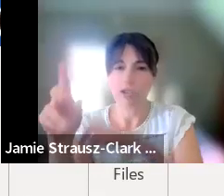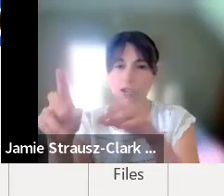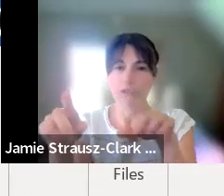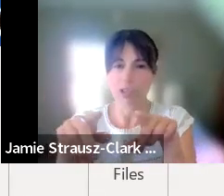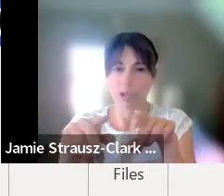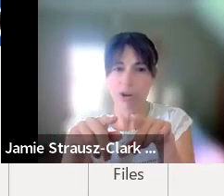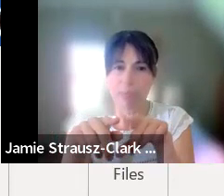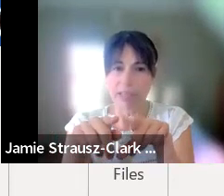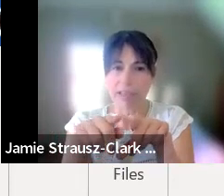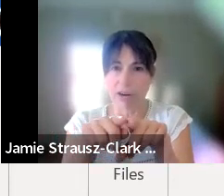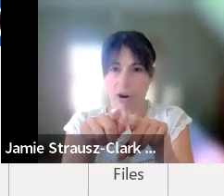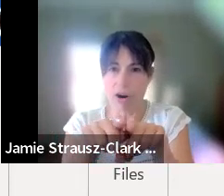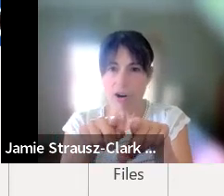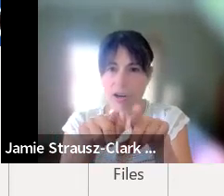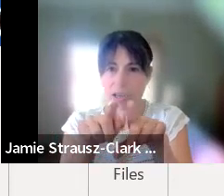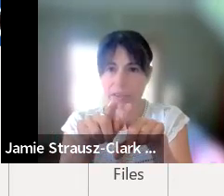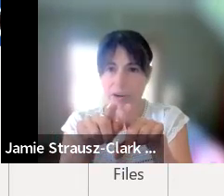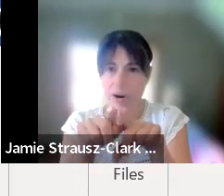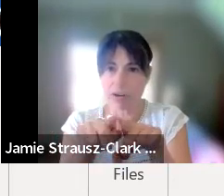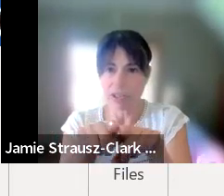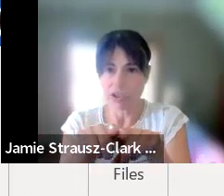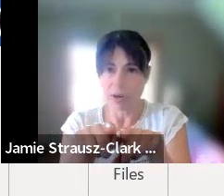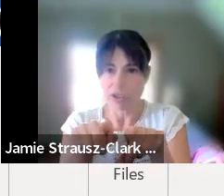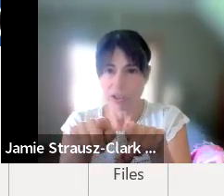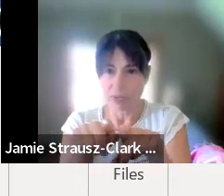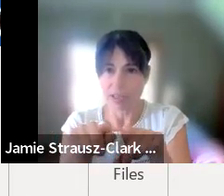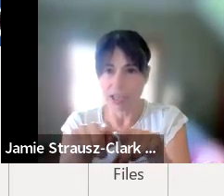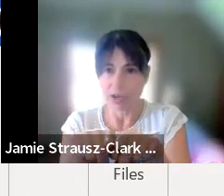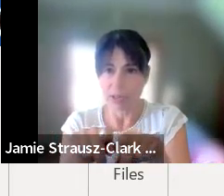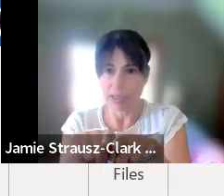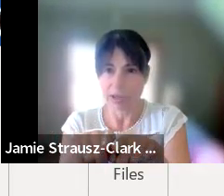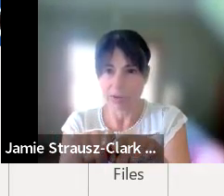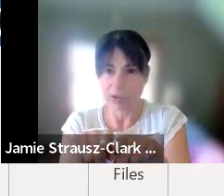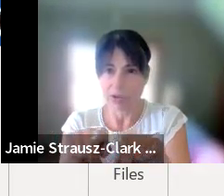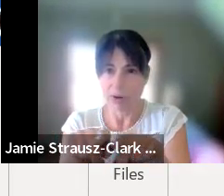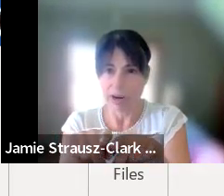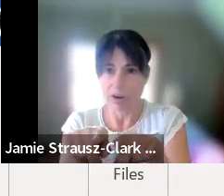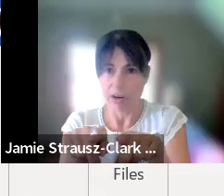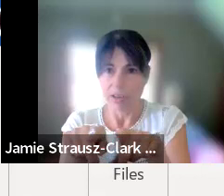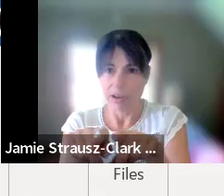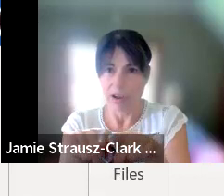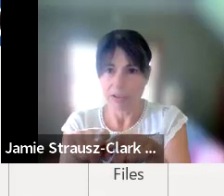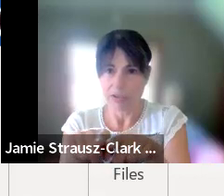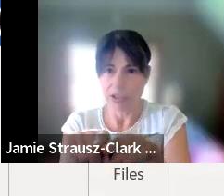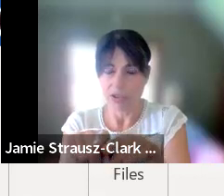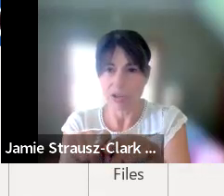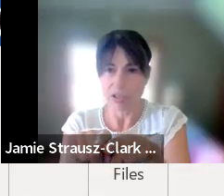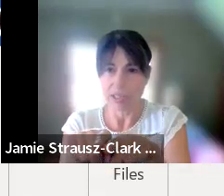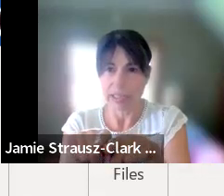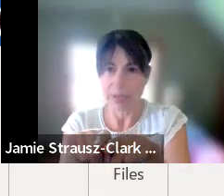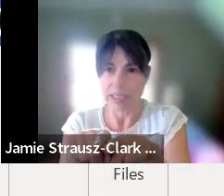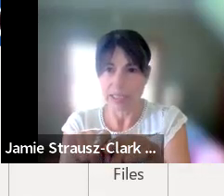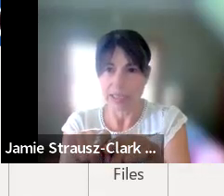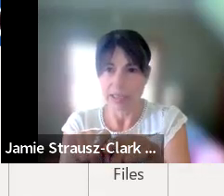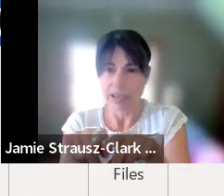so the point being that there are situations, ones that you encounter where the officer's discretion